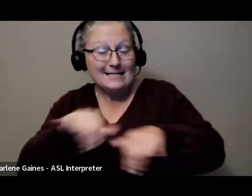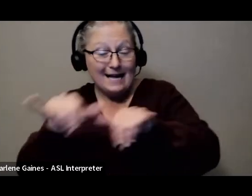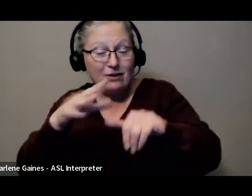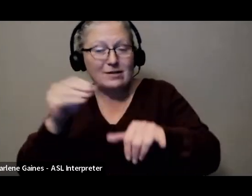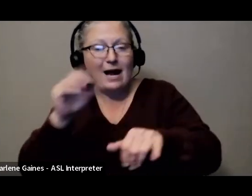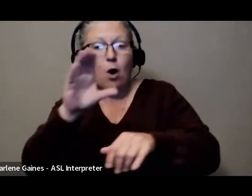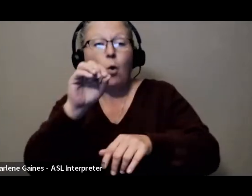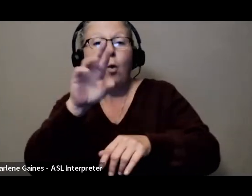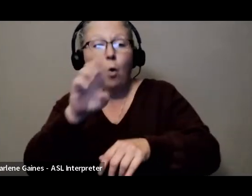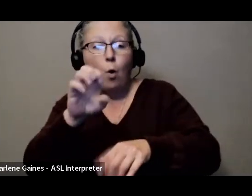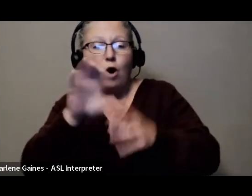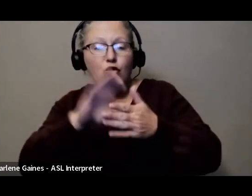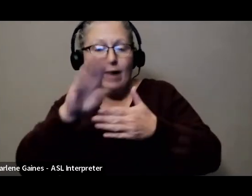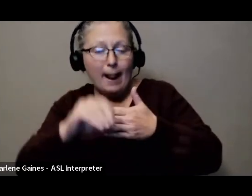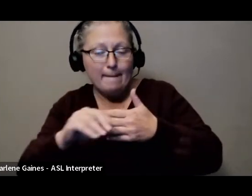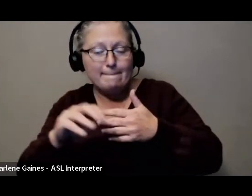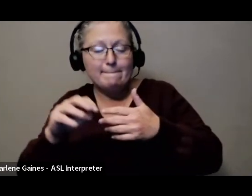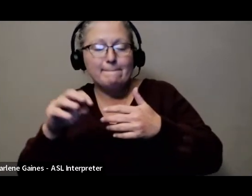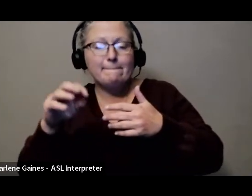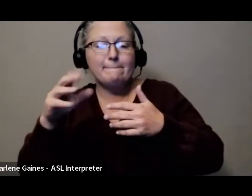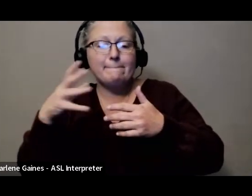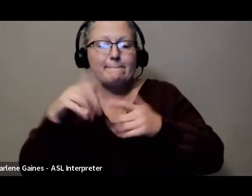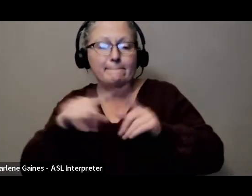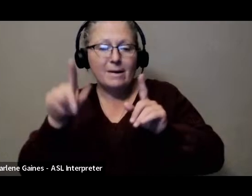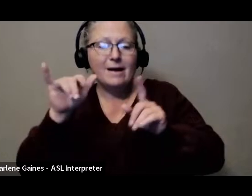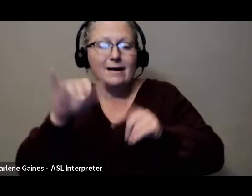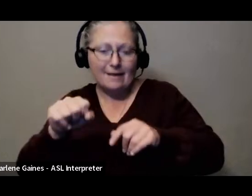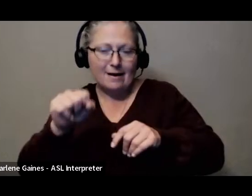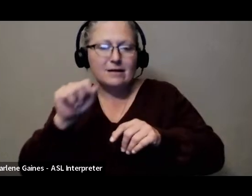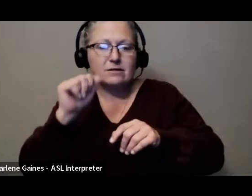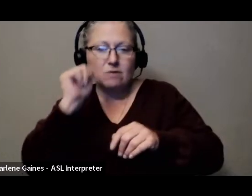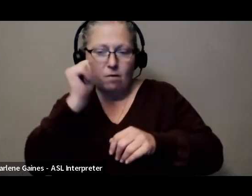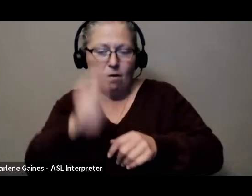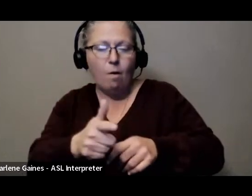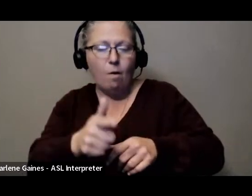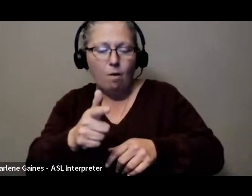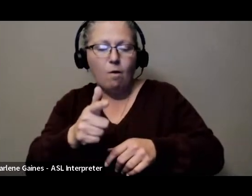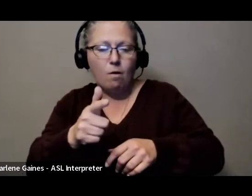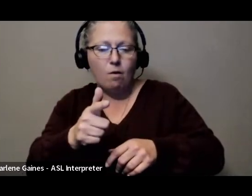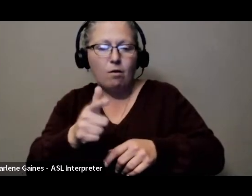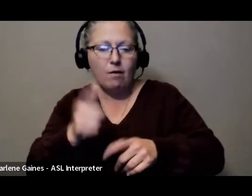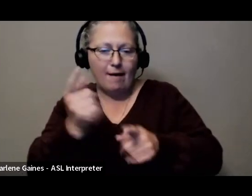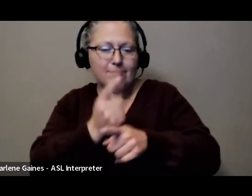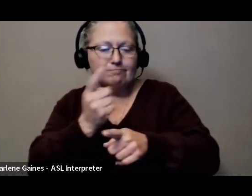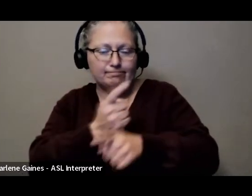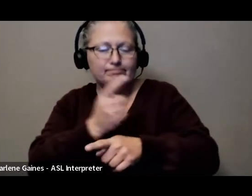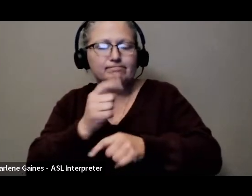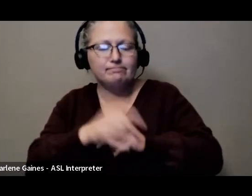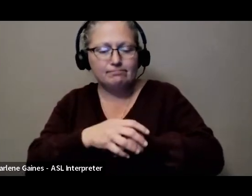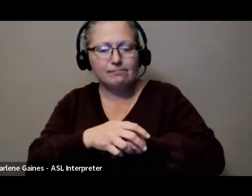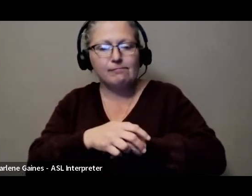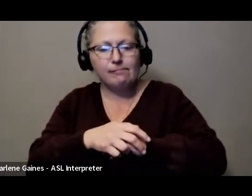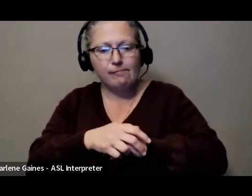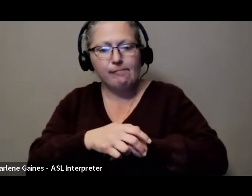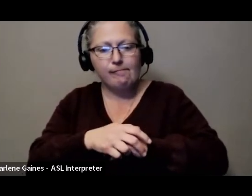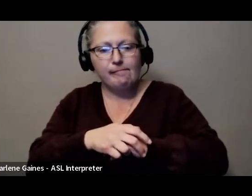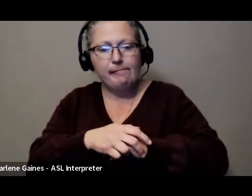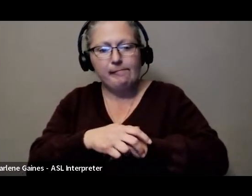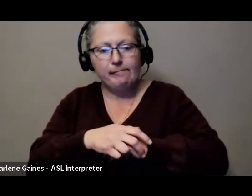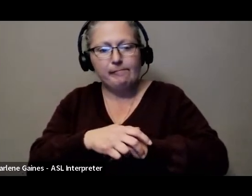core curriculum. And, but yes, those are all followed accurately.